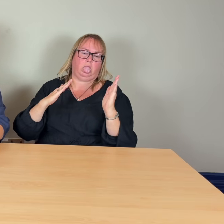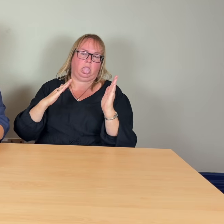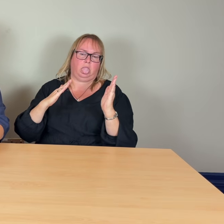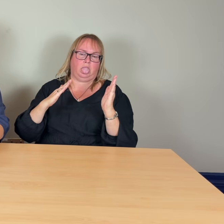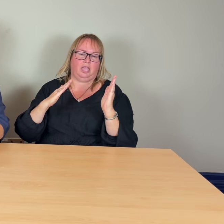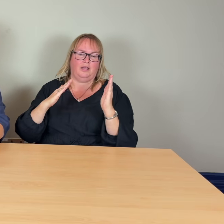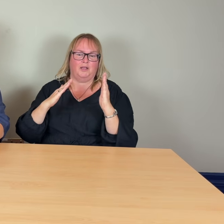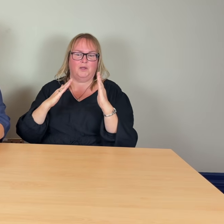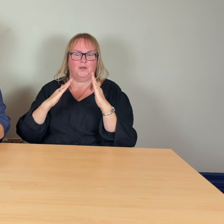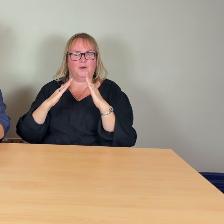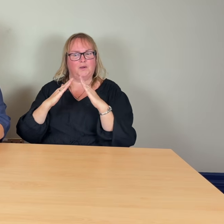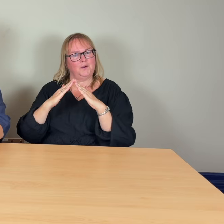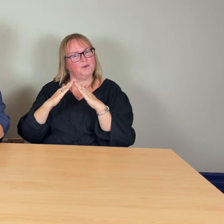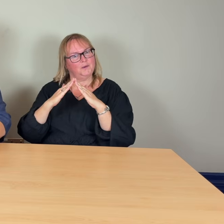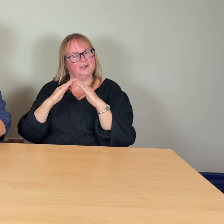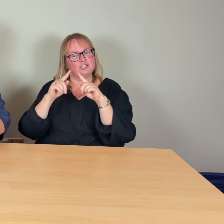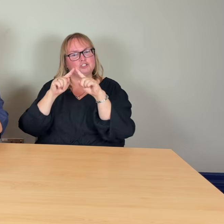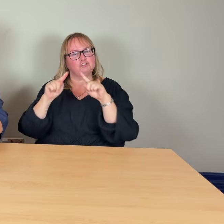a triangle.